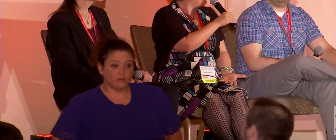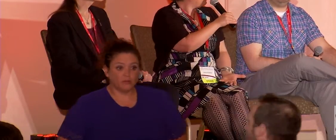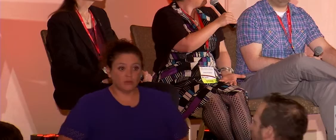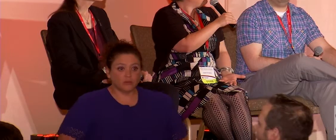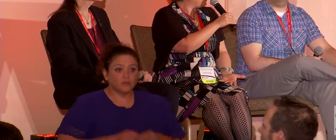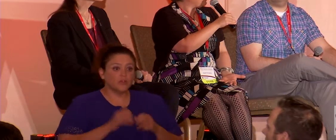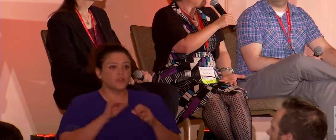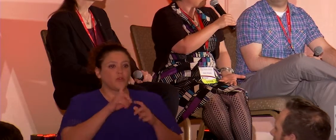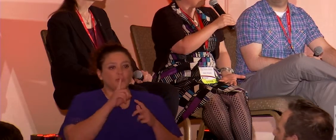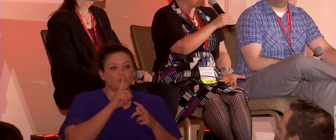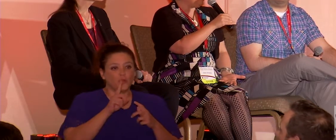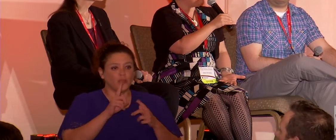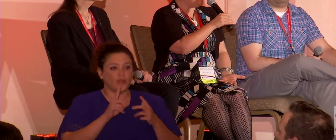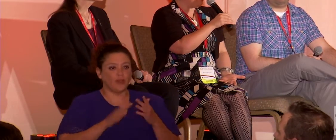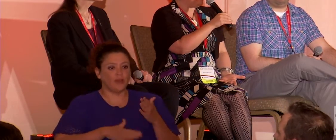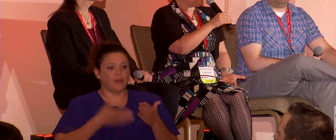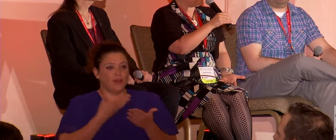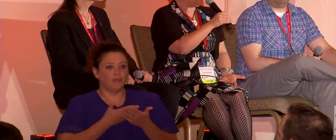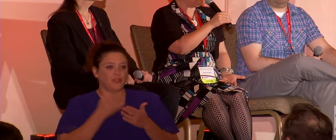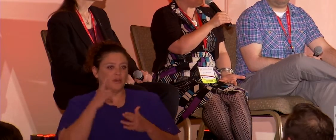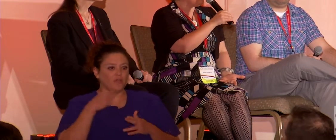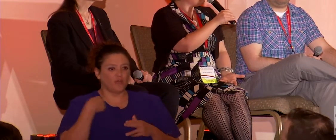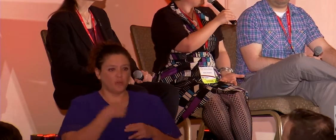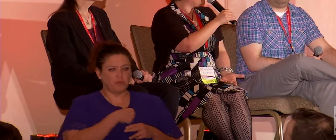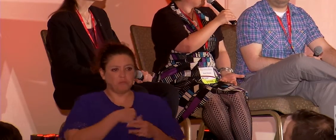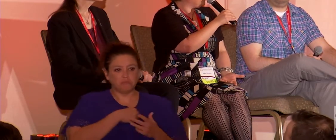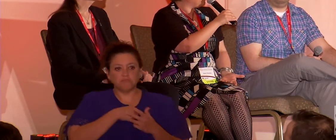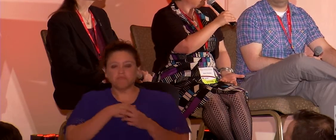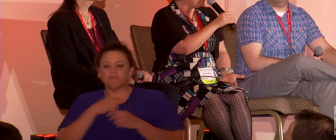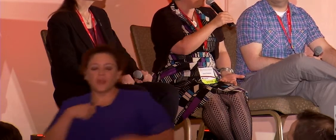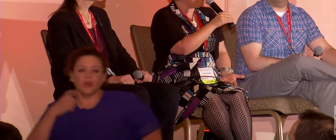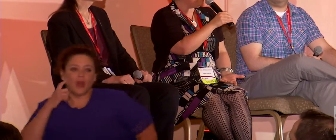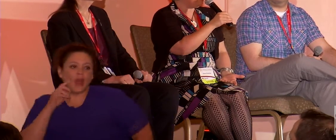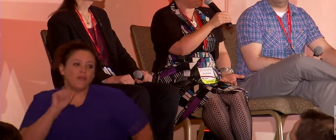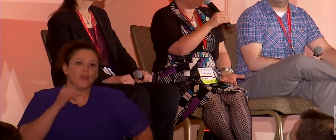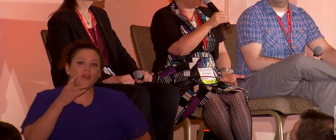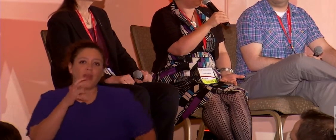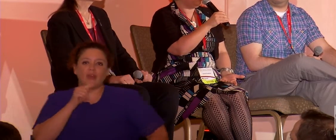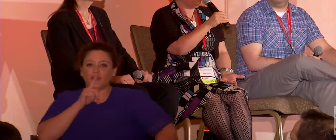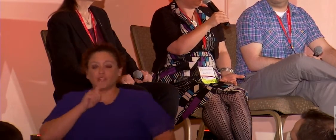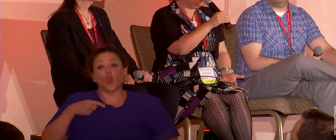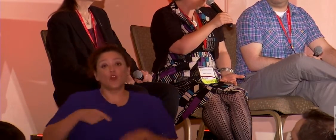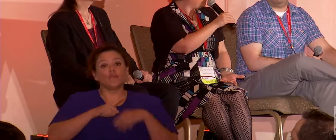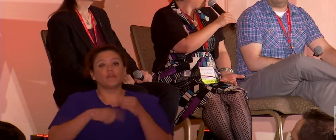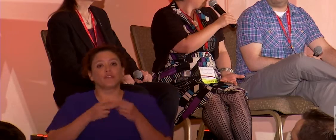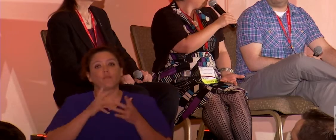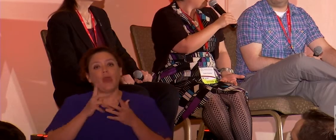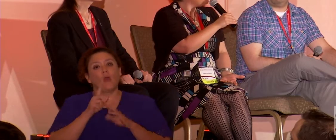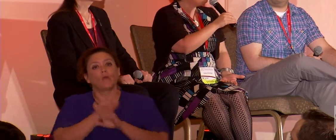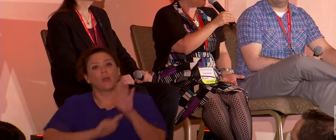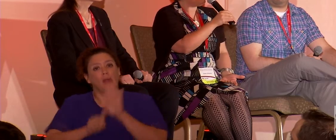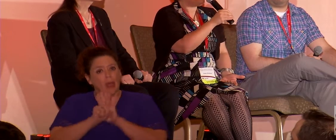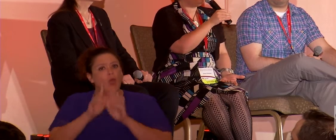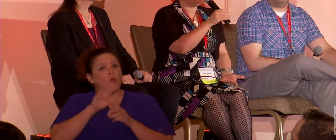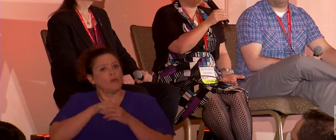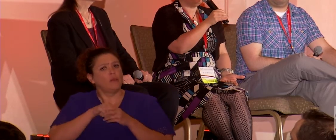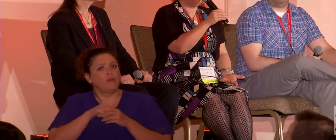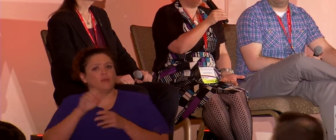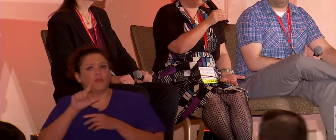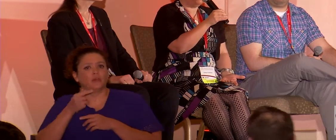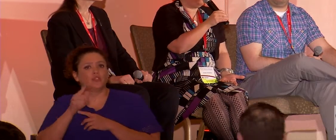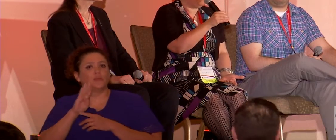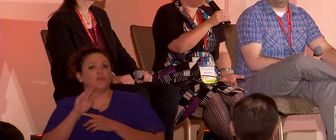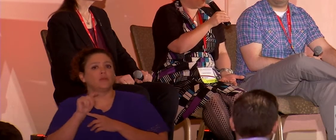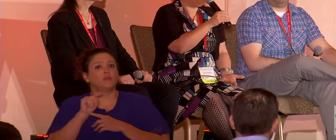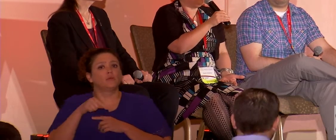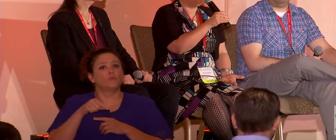me, and I think that atheists are nervous about coming out in the LGBT community because of that, because you know